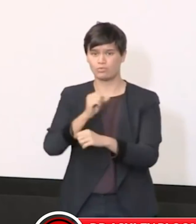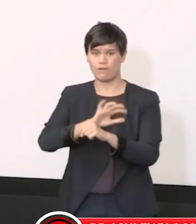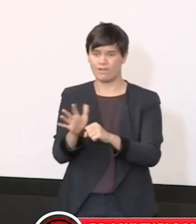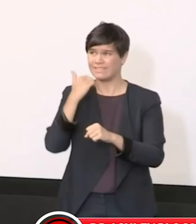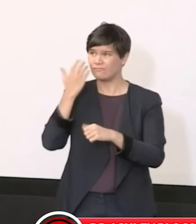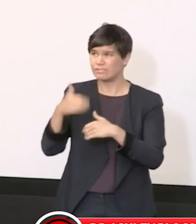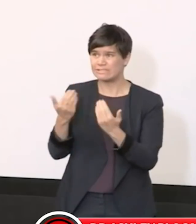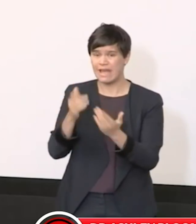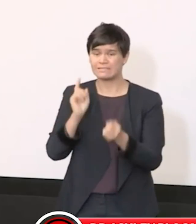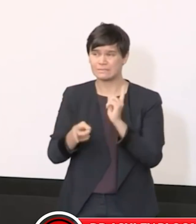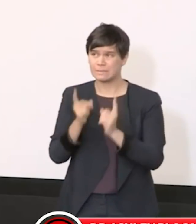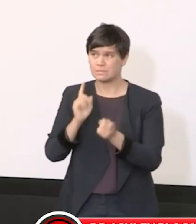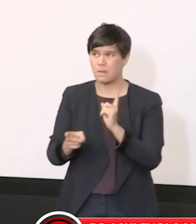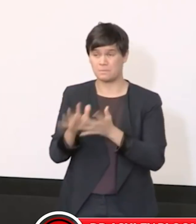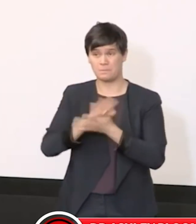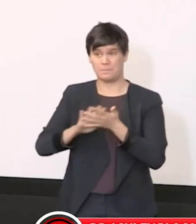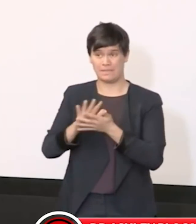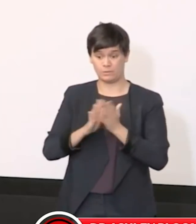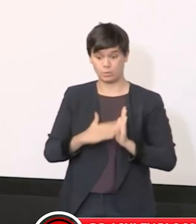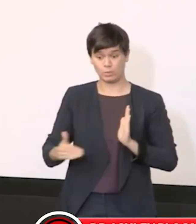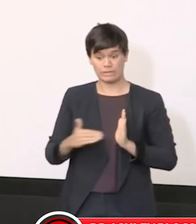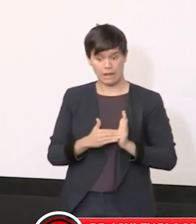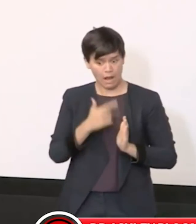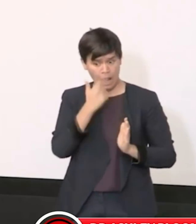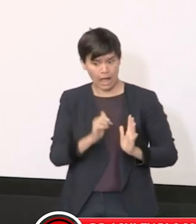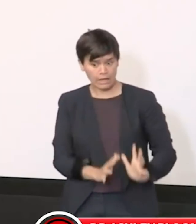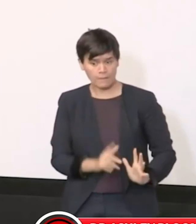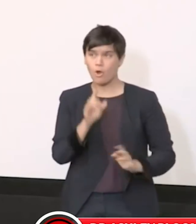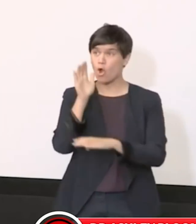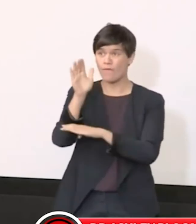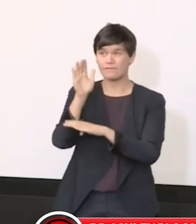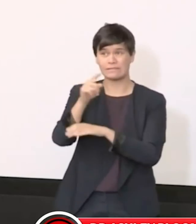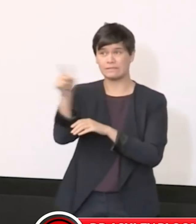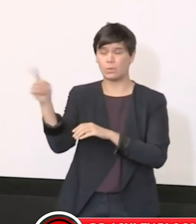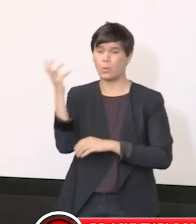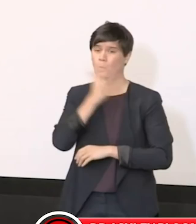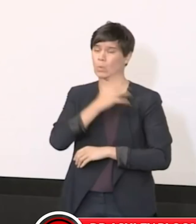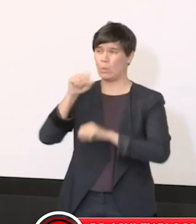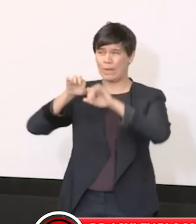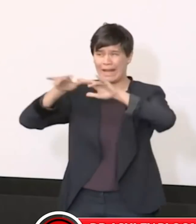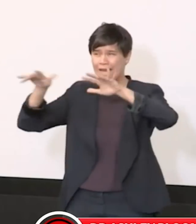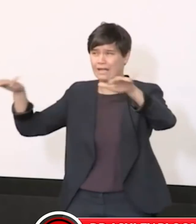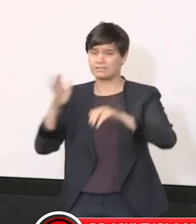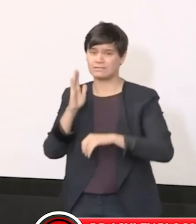pandemic continues apace outside of our borders, and we cannot afford to let our guard down.